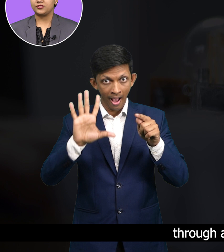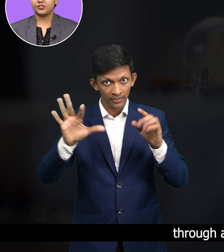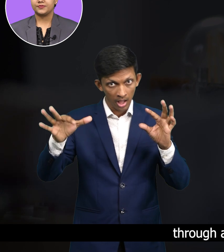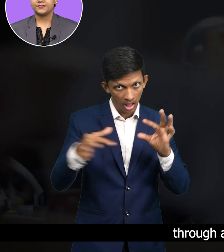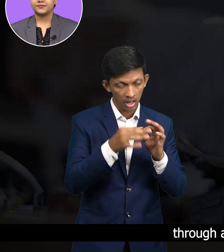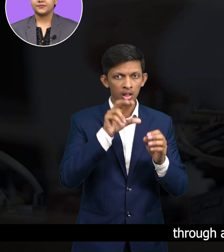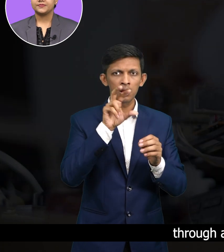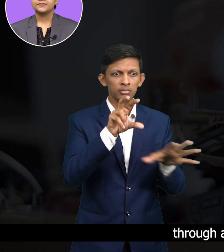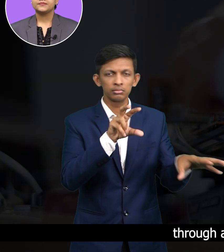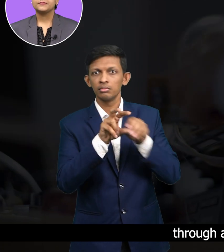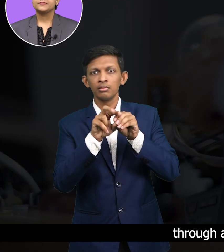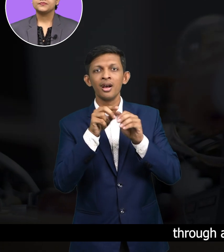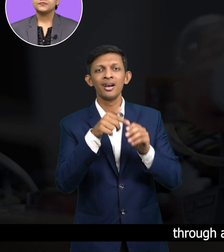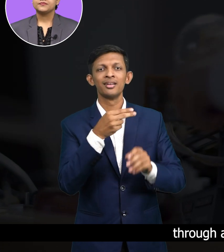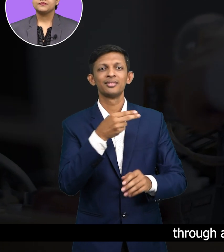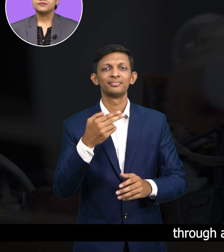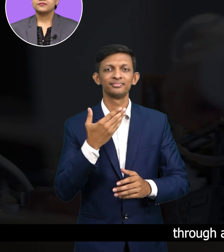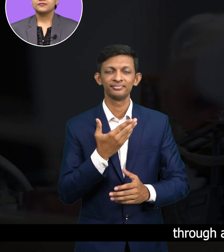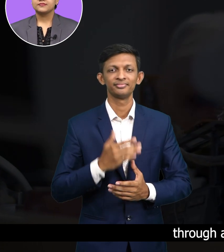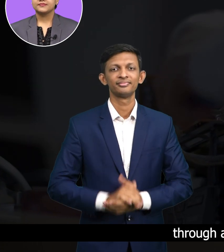surrounding it.